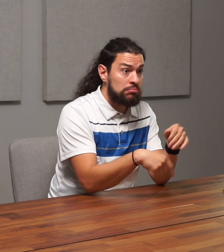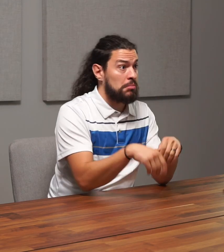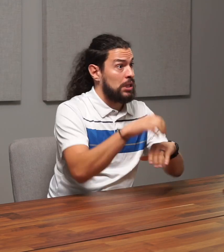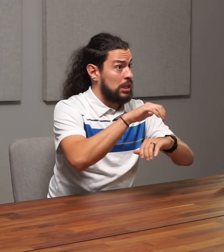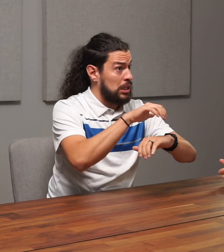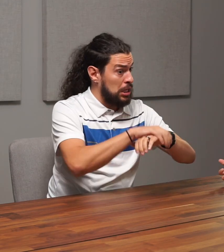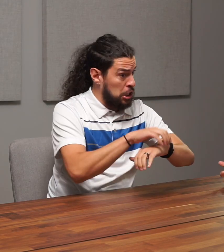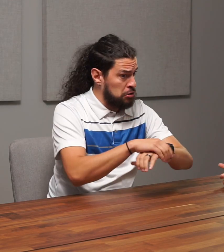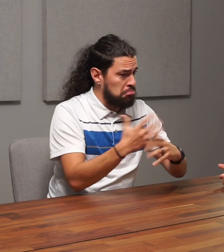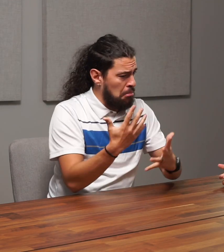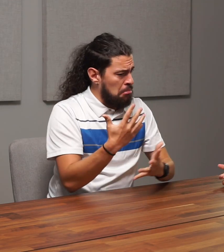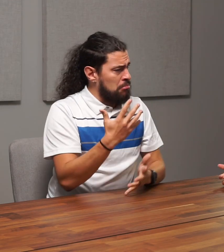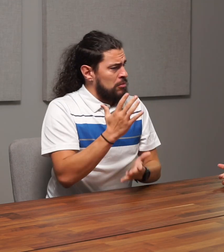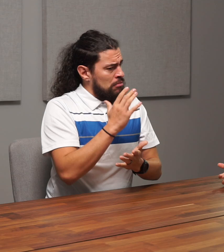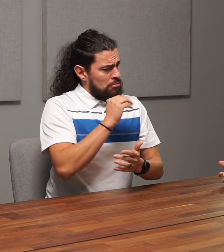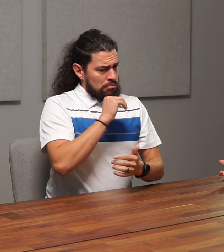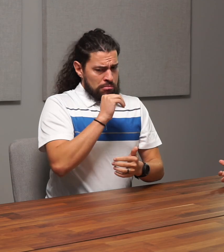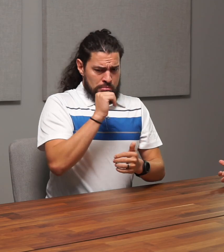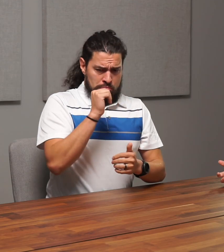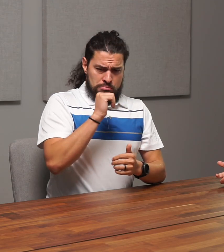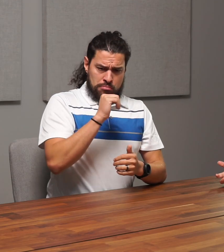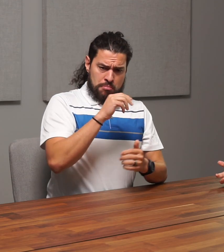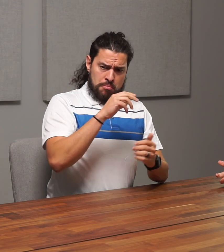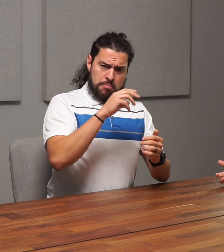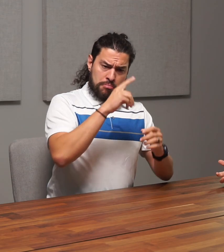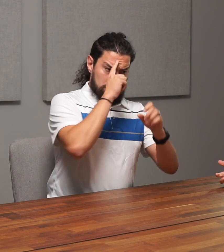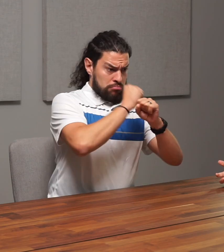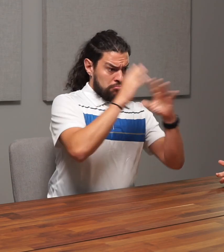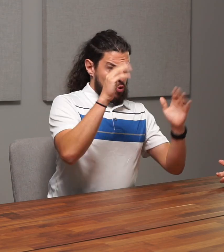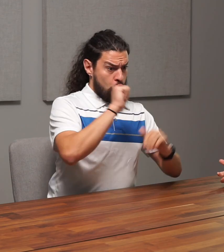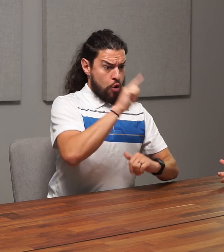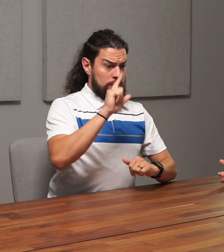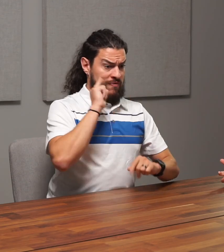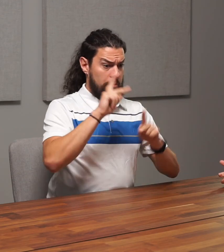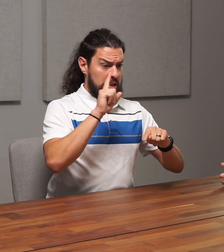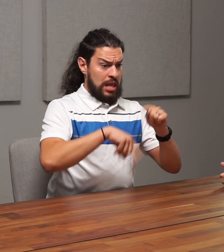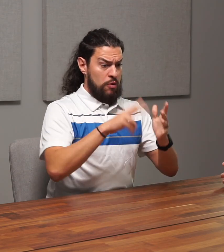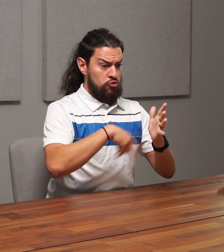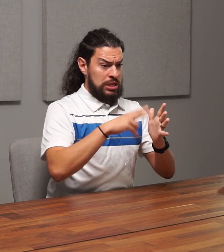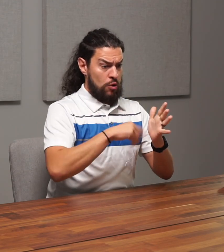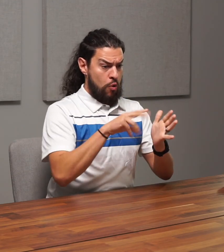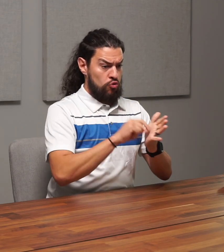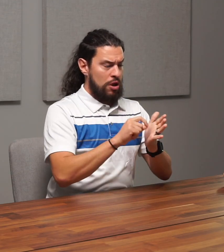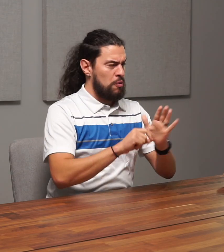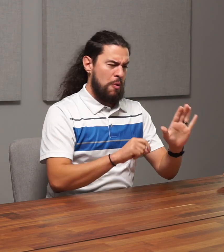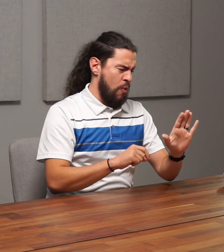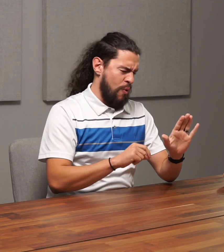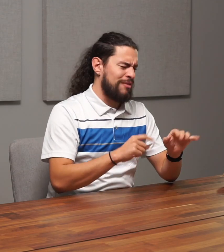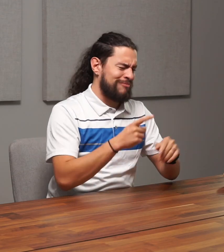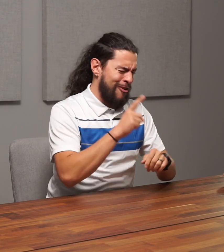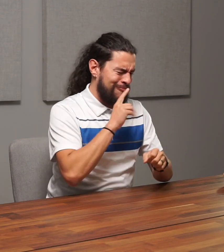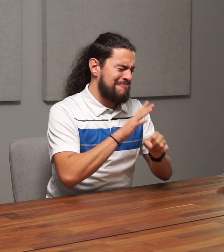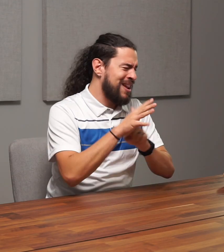so closed caption again that is an option that is out there but not necessarily all people